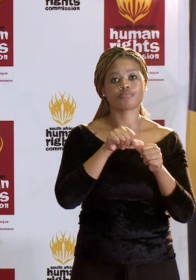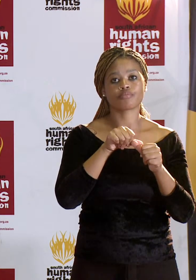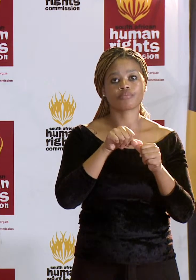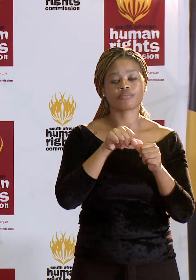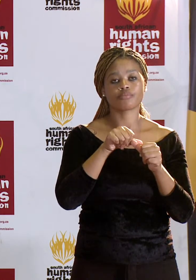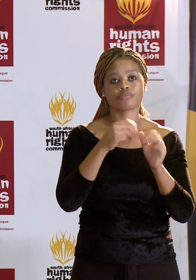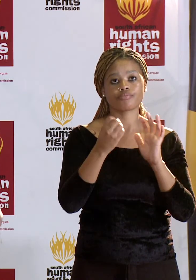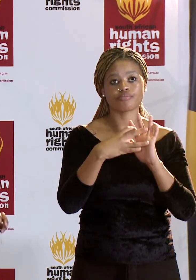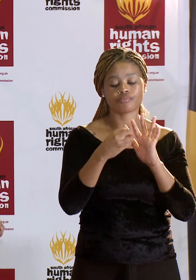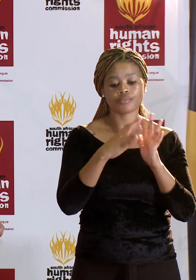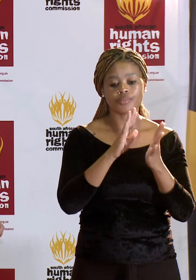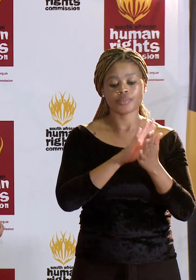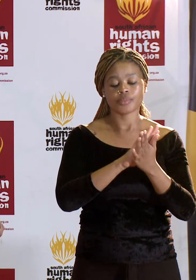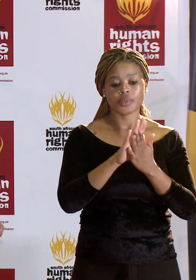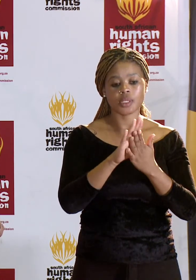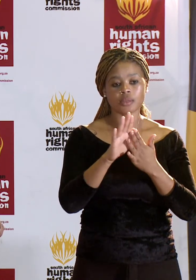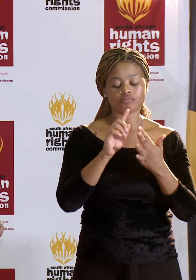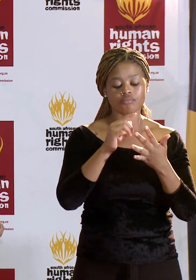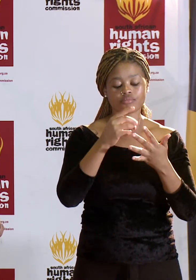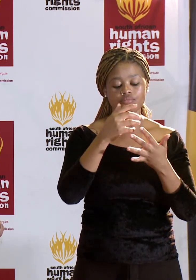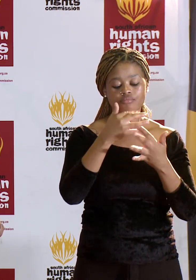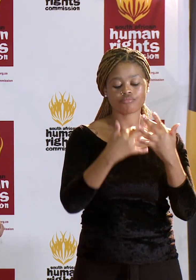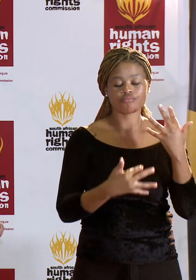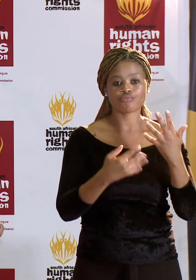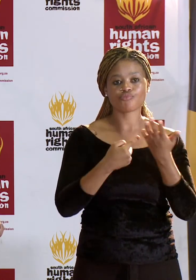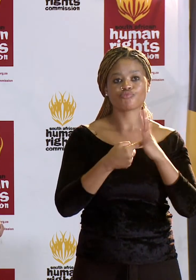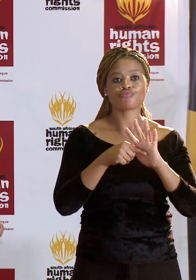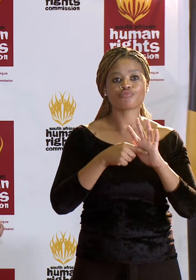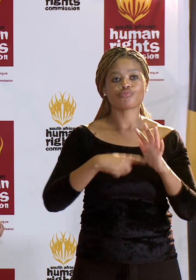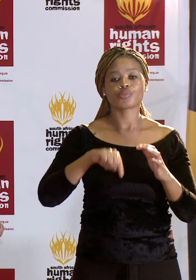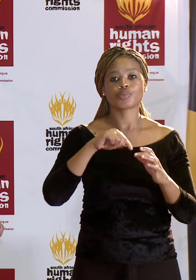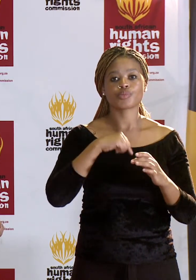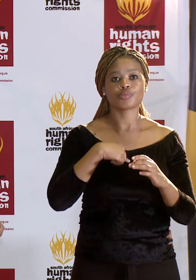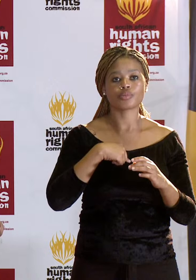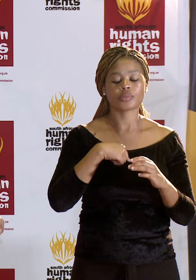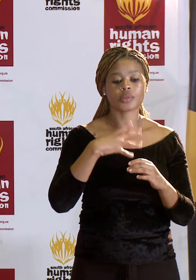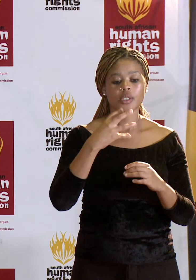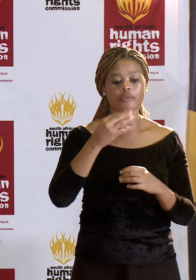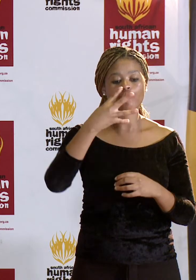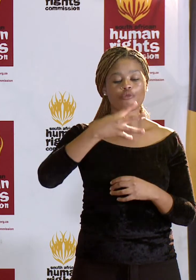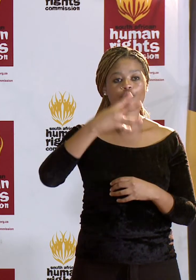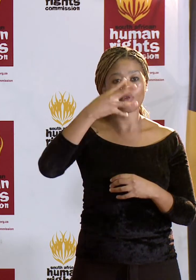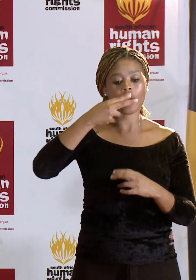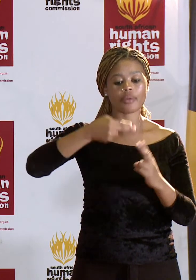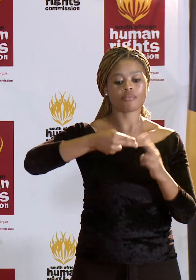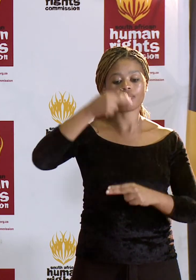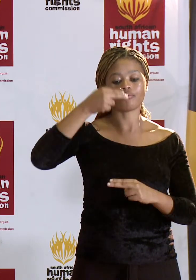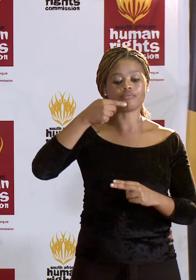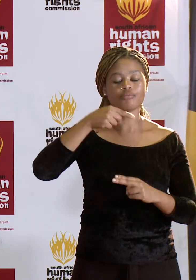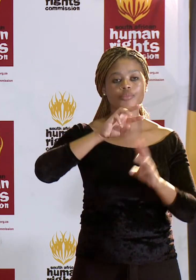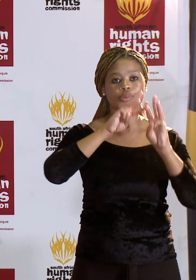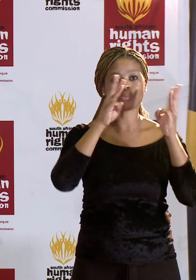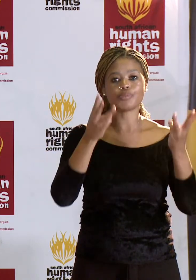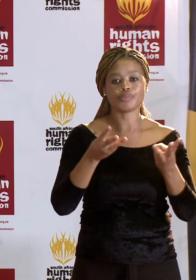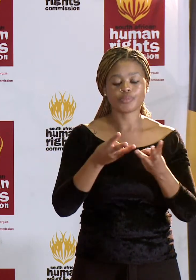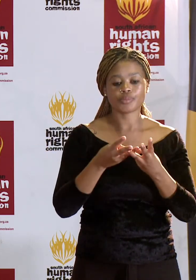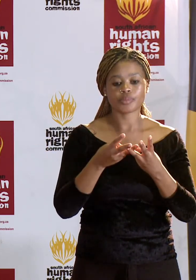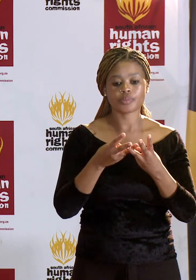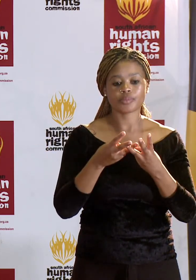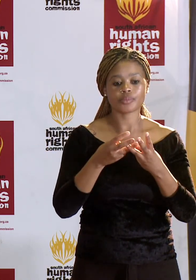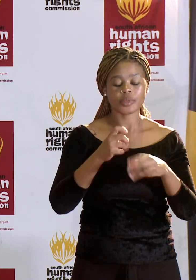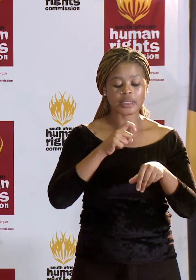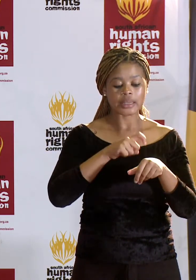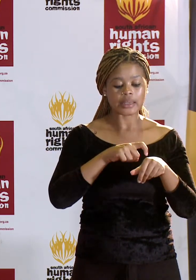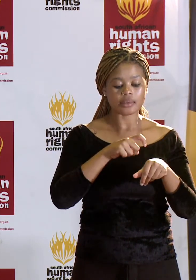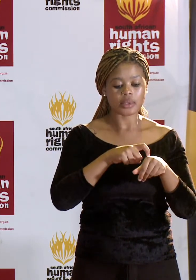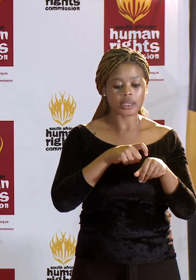also, statistics show us that we are the 4th highest in the world of time